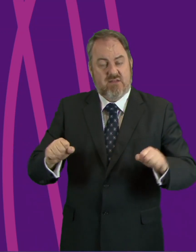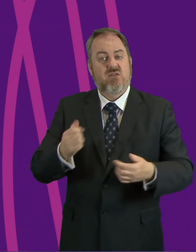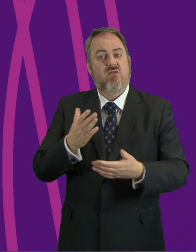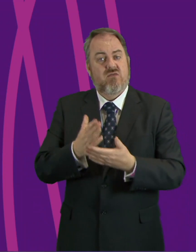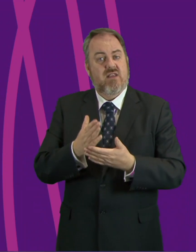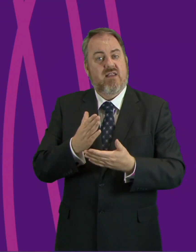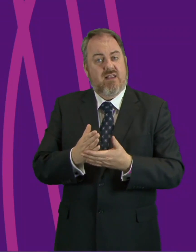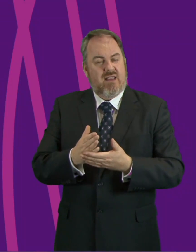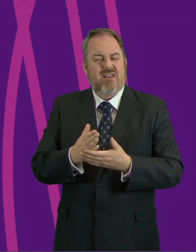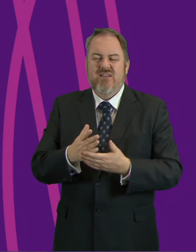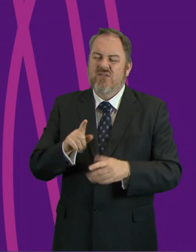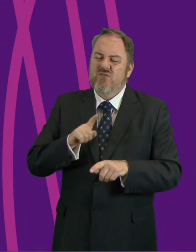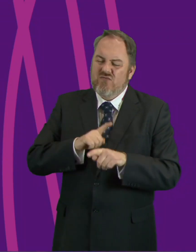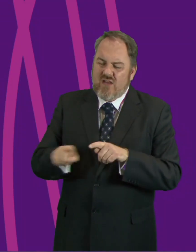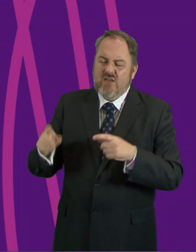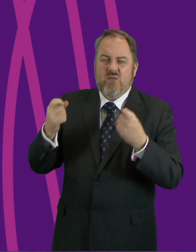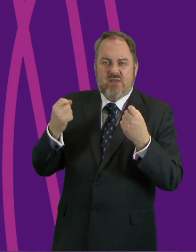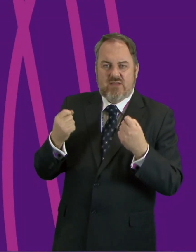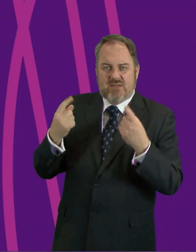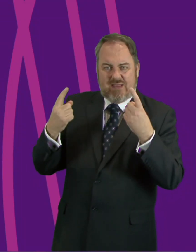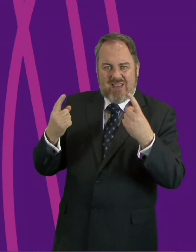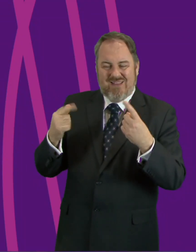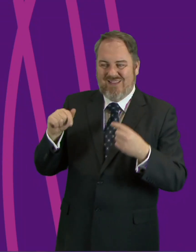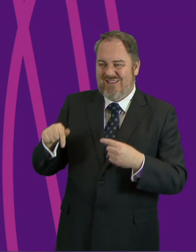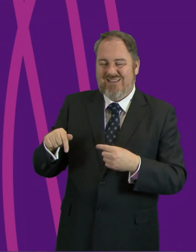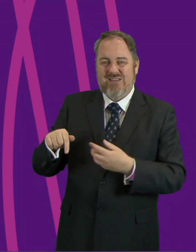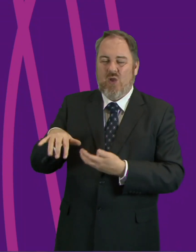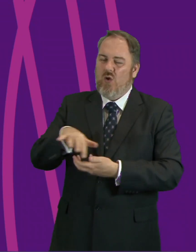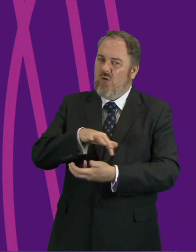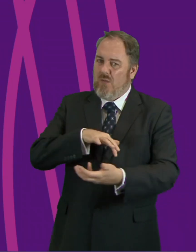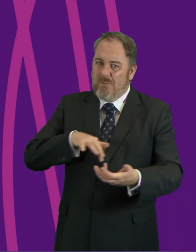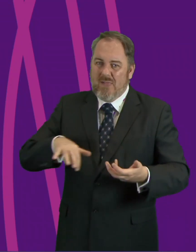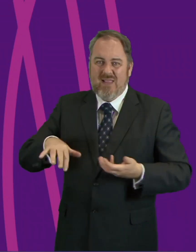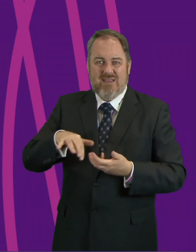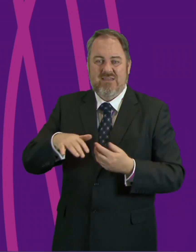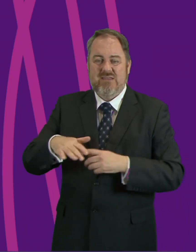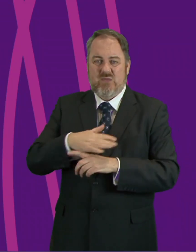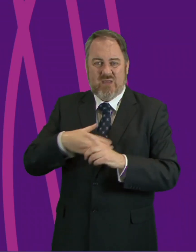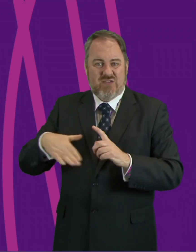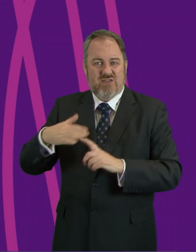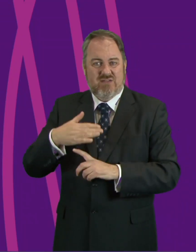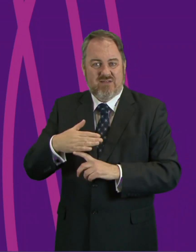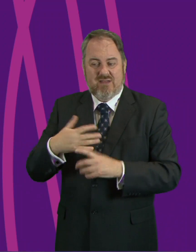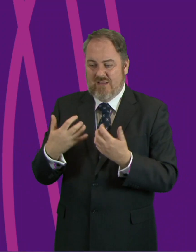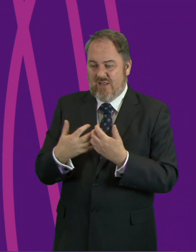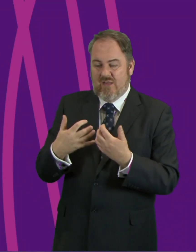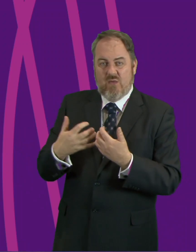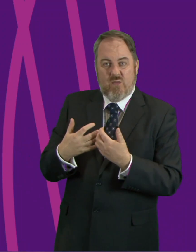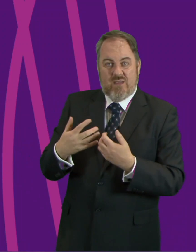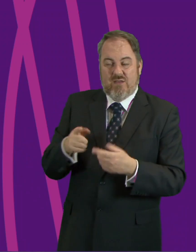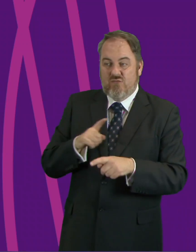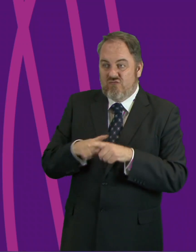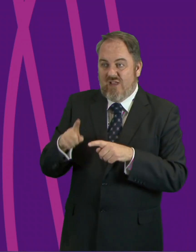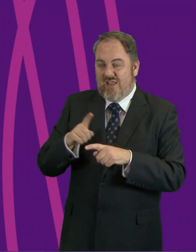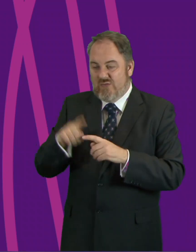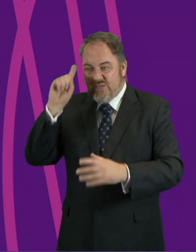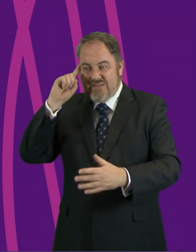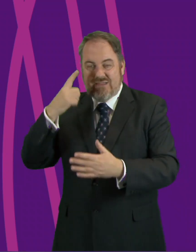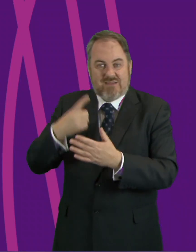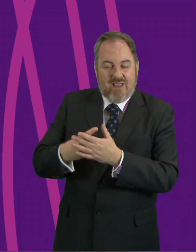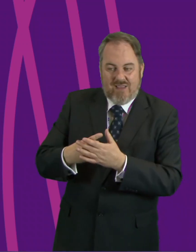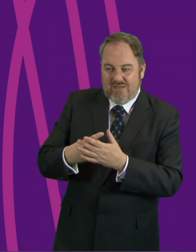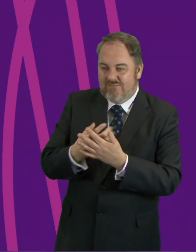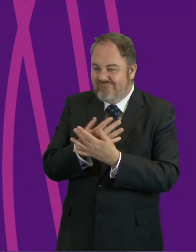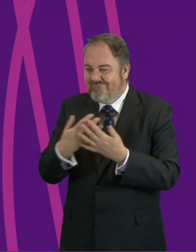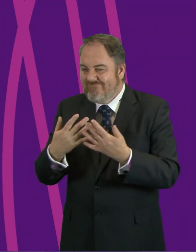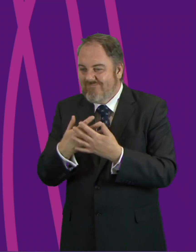to try and appreciate some of the complexities and some of the assessments that are requiring to be made to allow us to make the